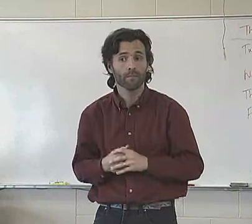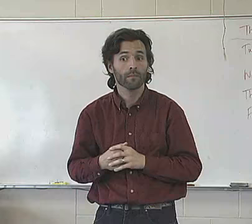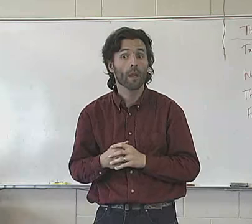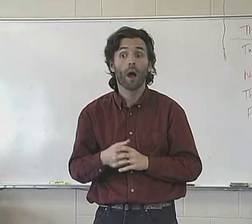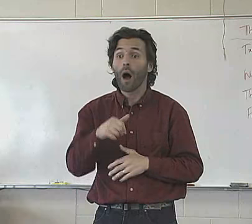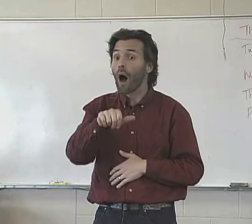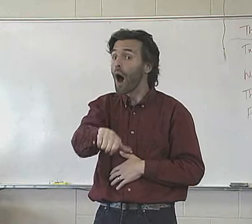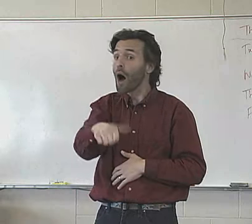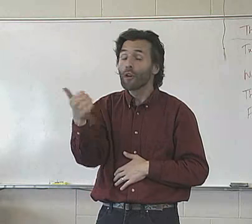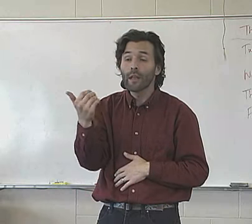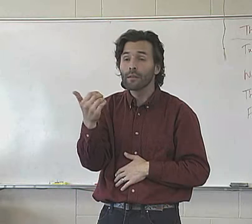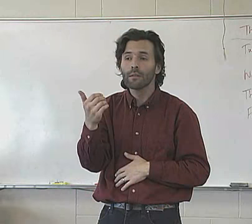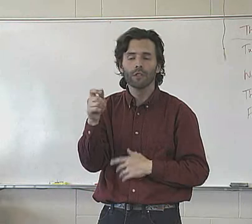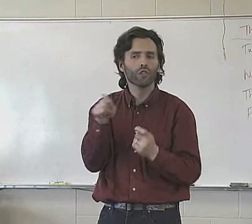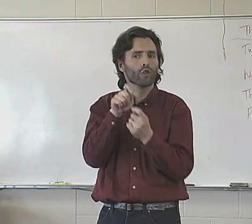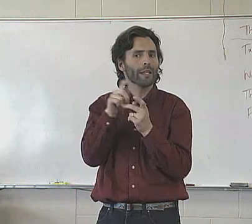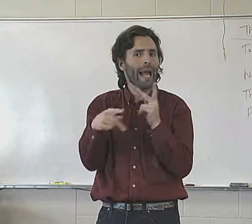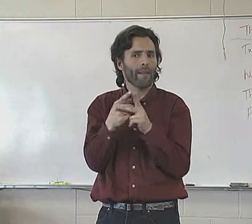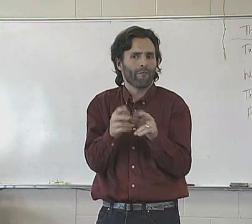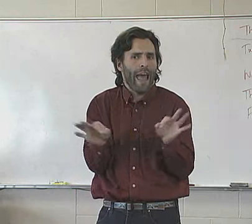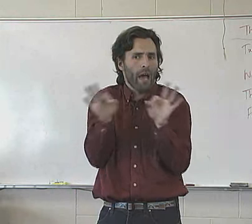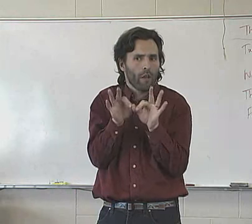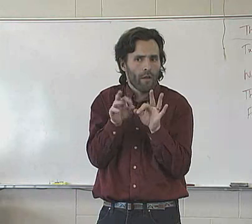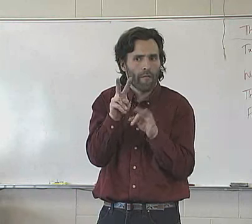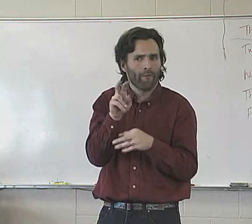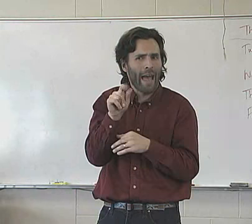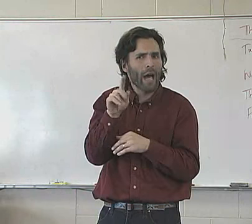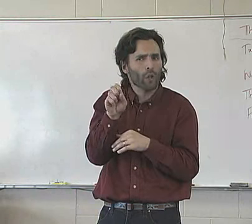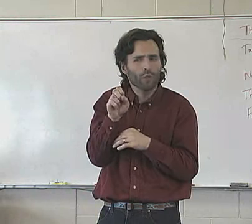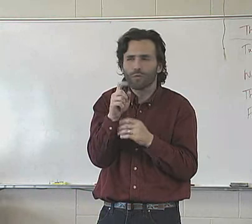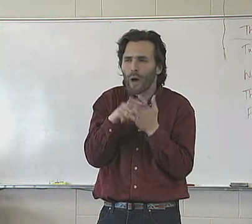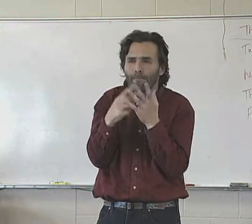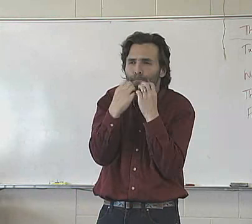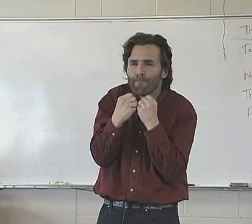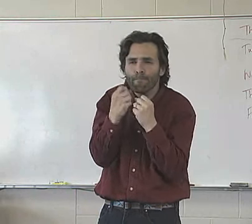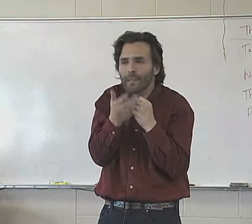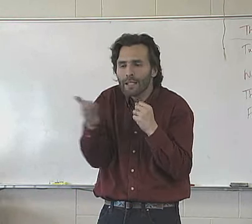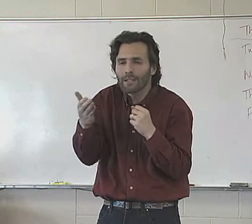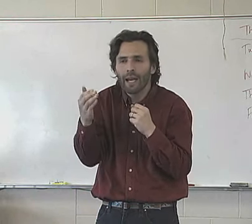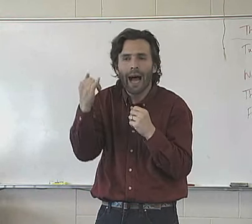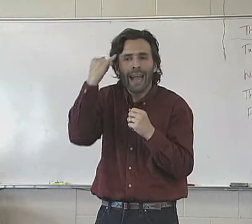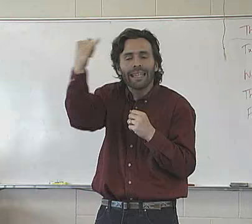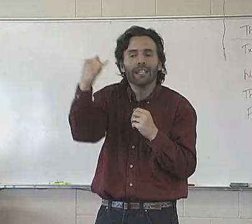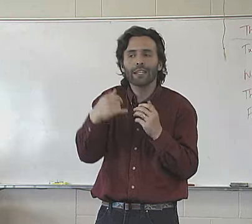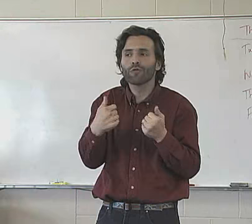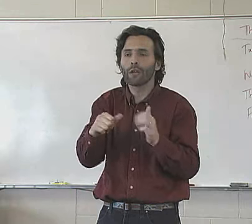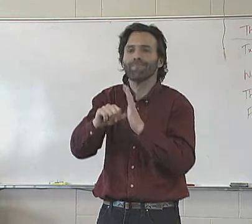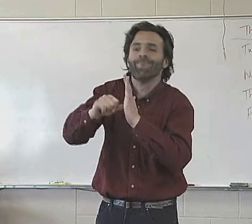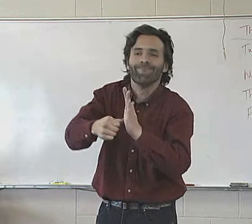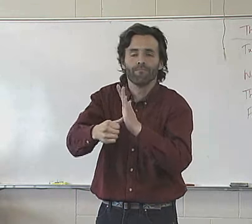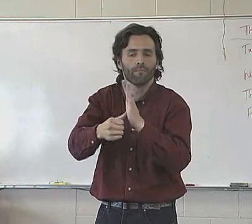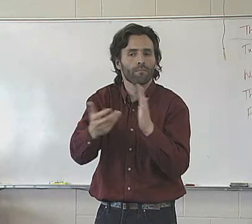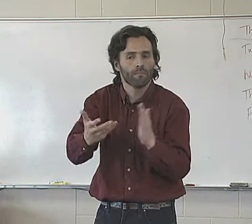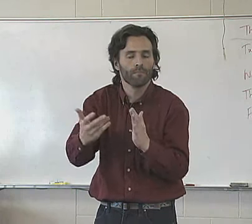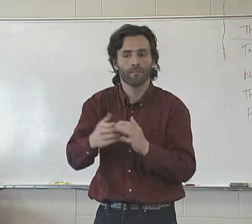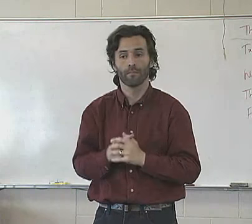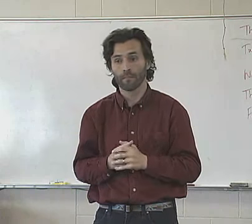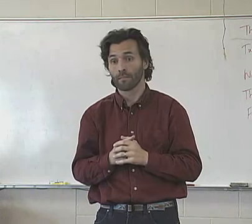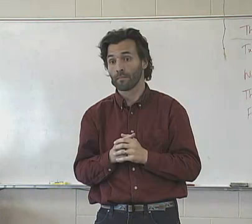typical are certain kinds of values and certain ideas and themes that are repeated. And one of them that you see a